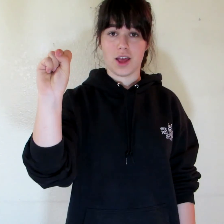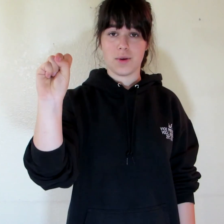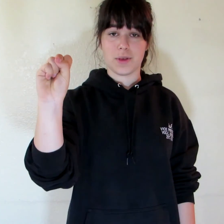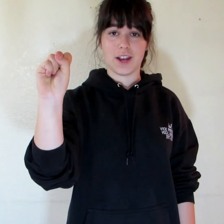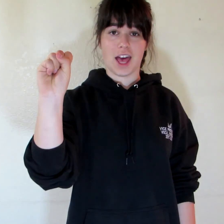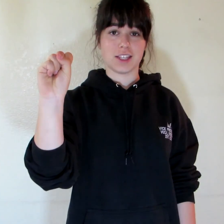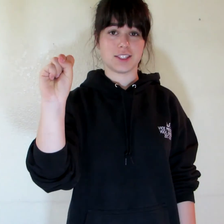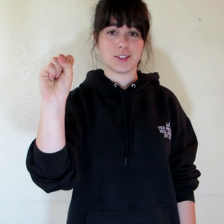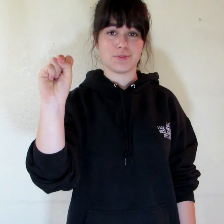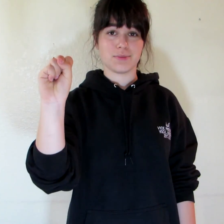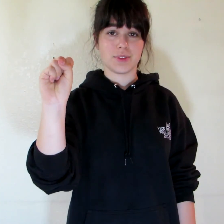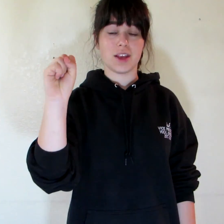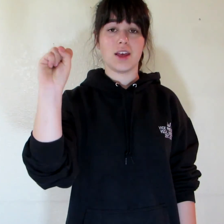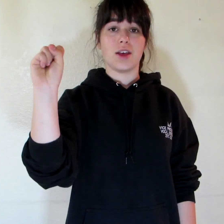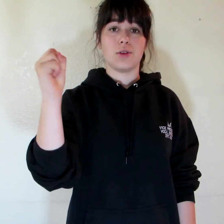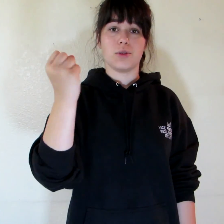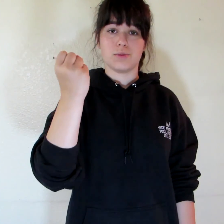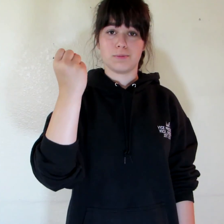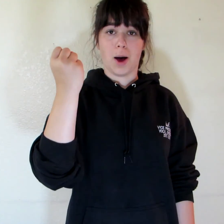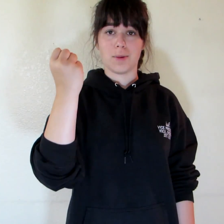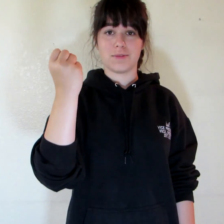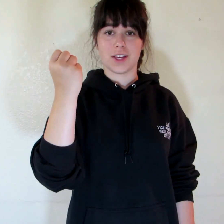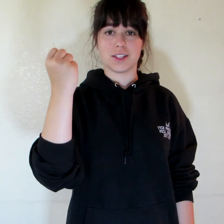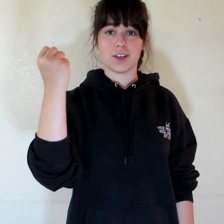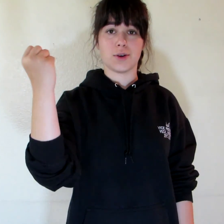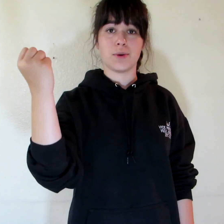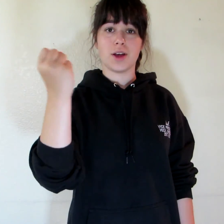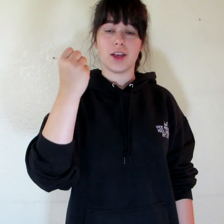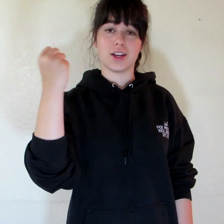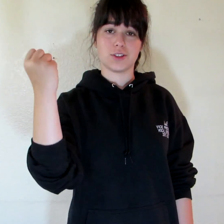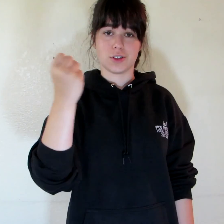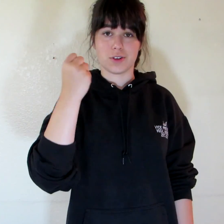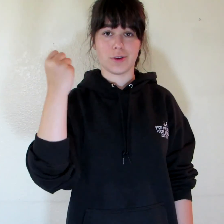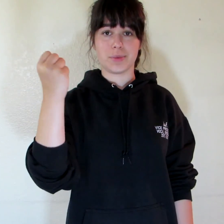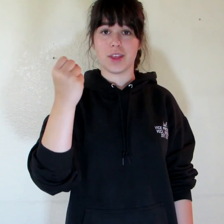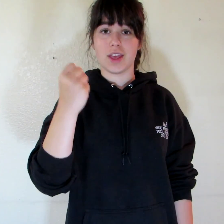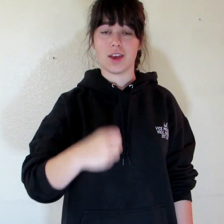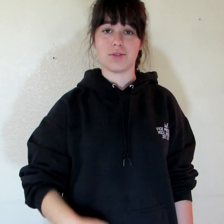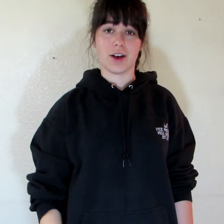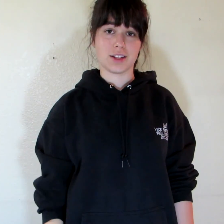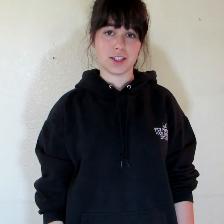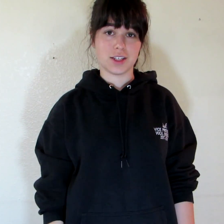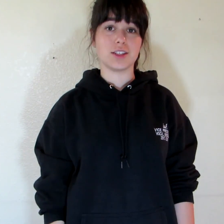Saturday with an S, palm facing you, in a circle. And finally,